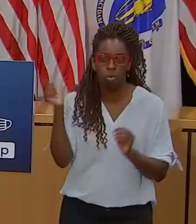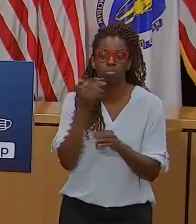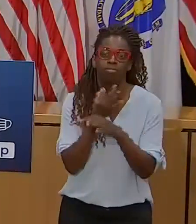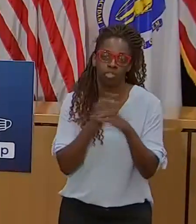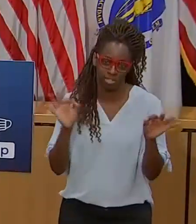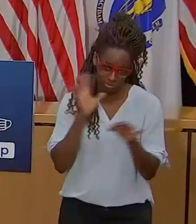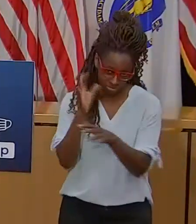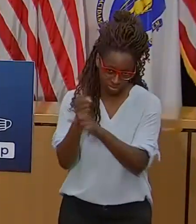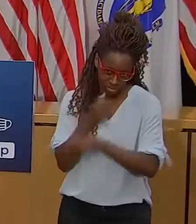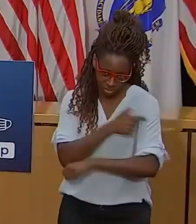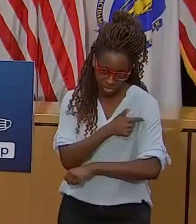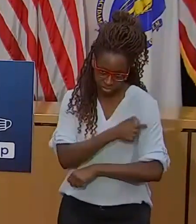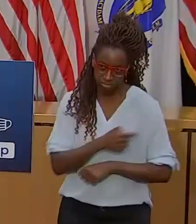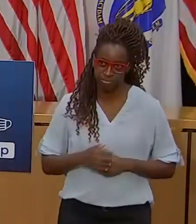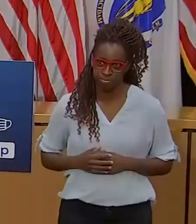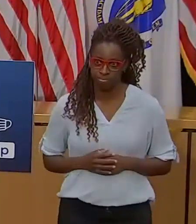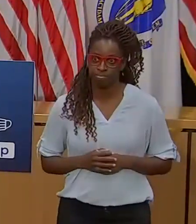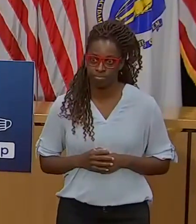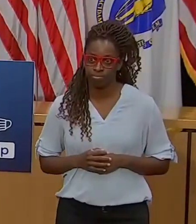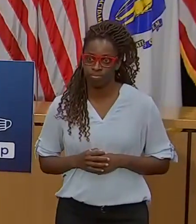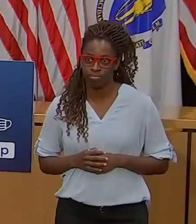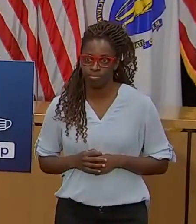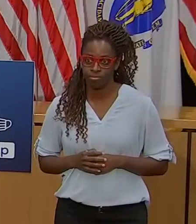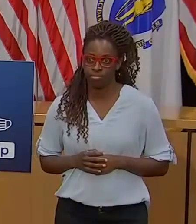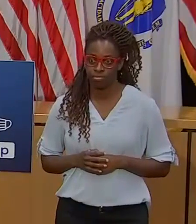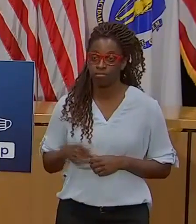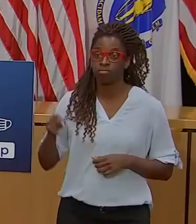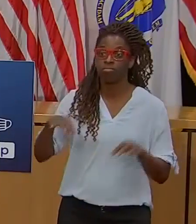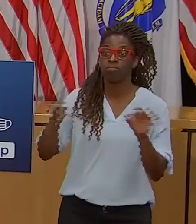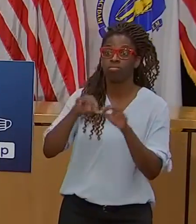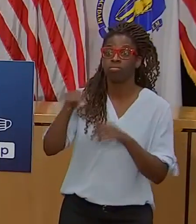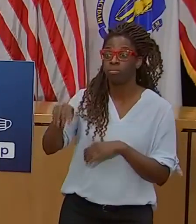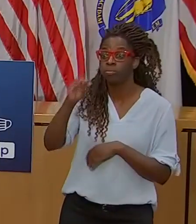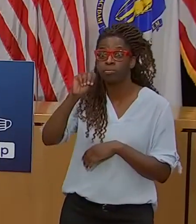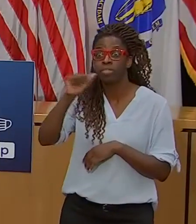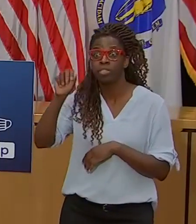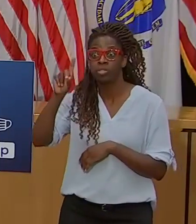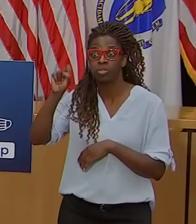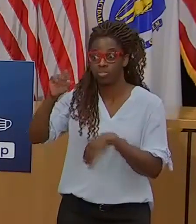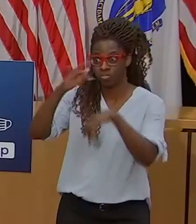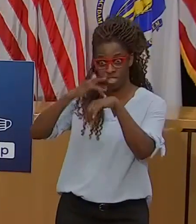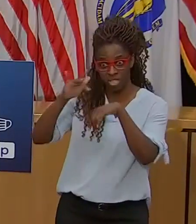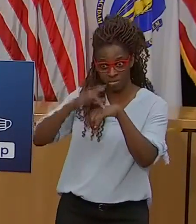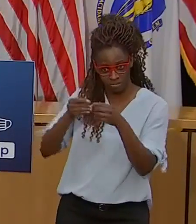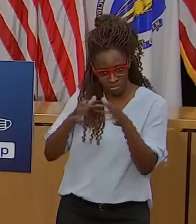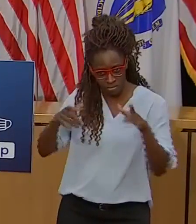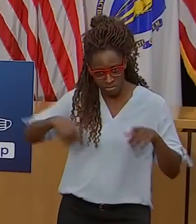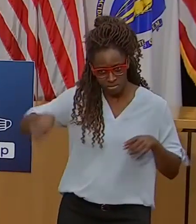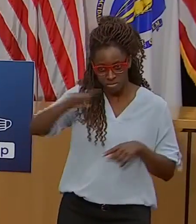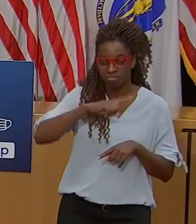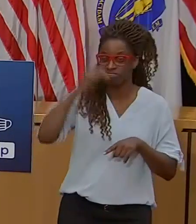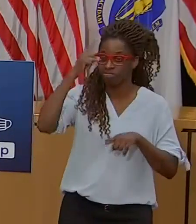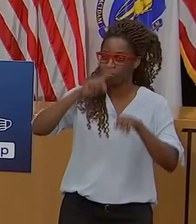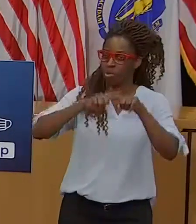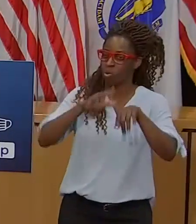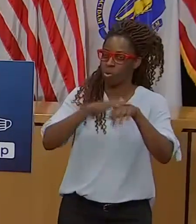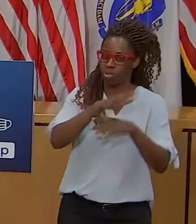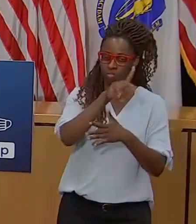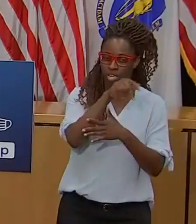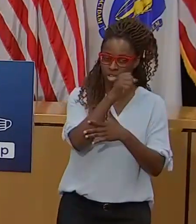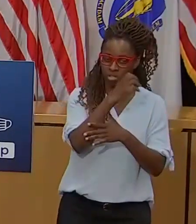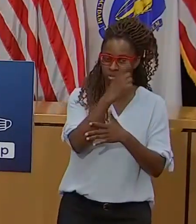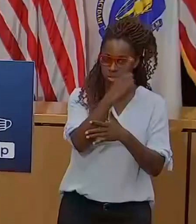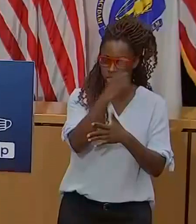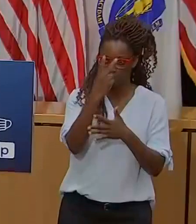vaccine available to Massachusetts will depend on several variables. This stage, when the vaccine becomes available to the